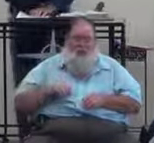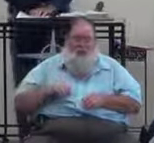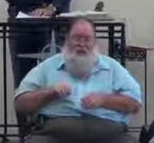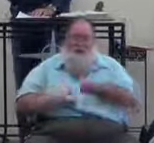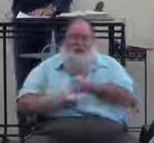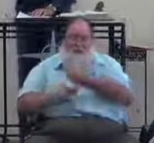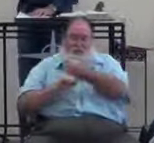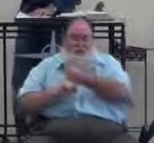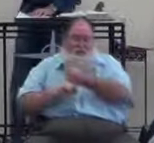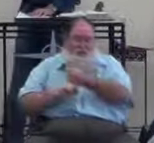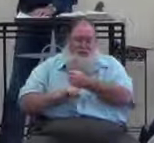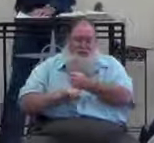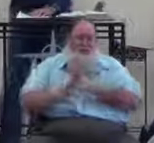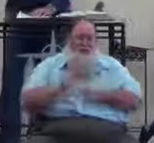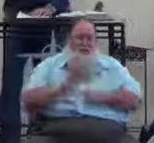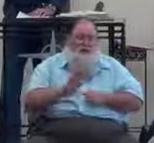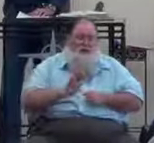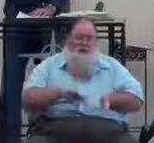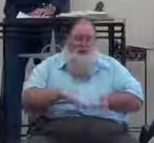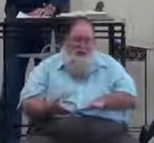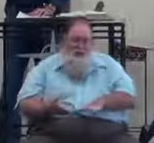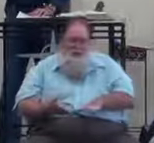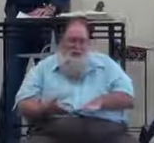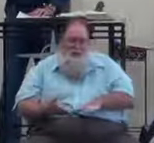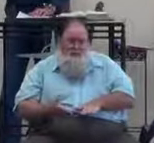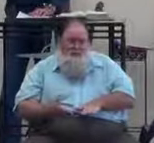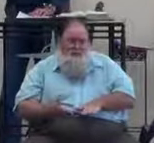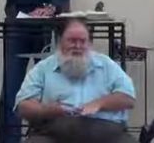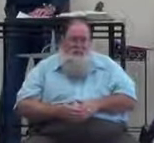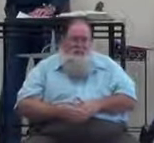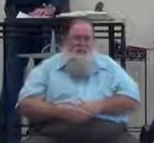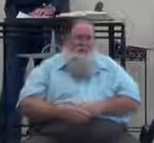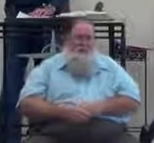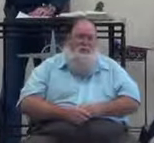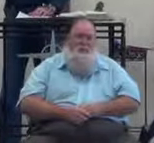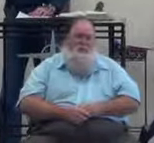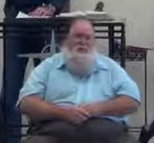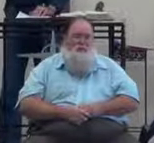Stephen's death. Saul was there giving approval for that.